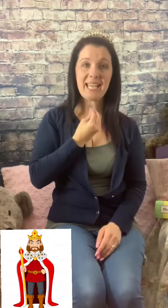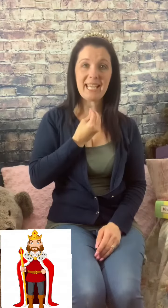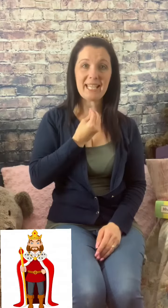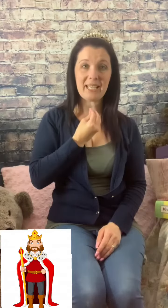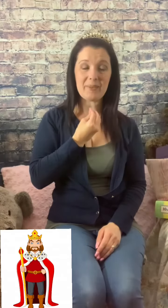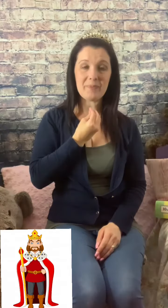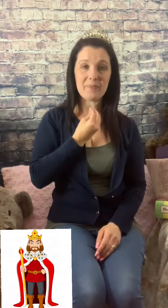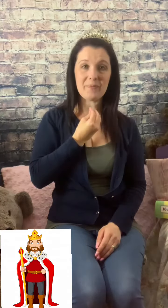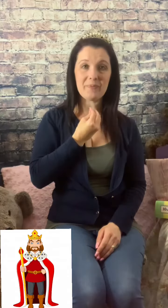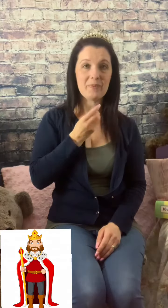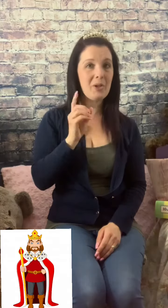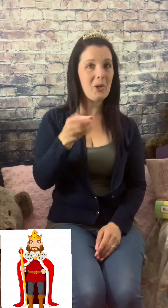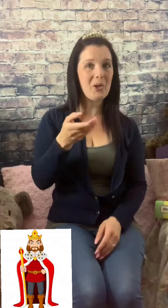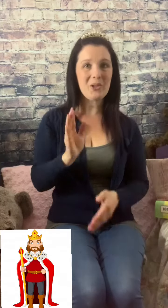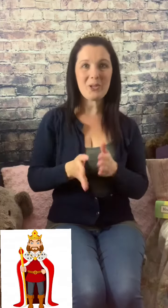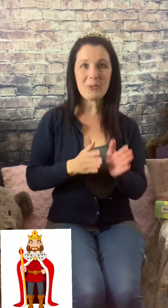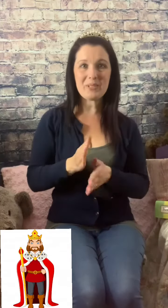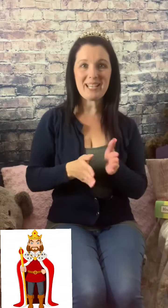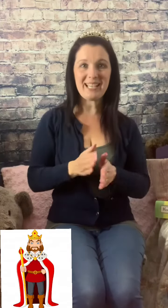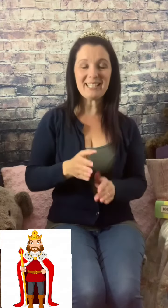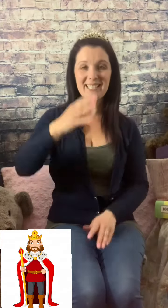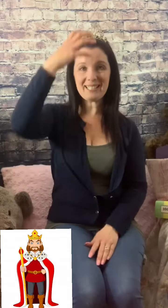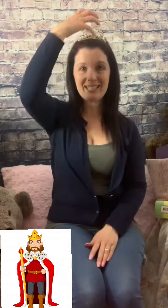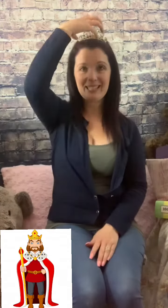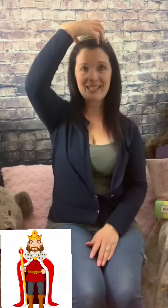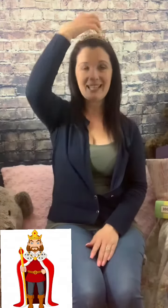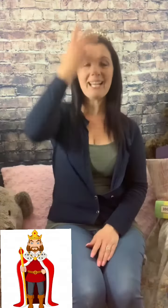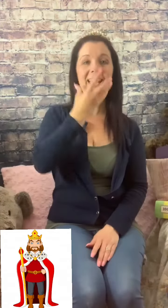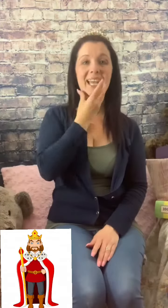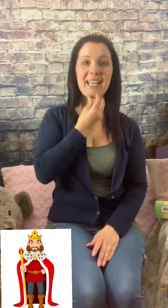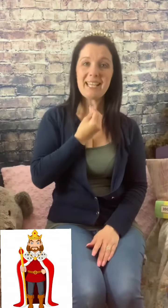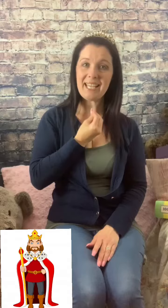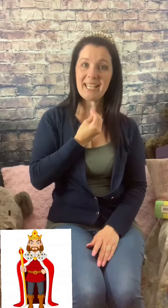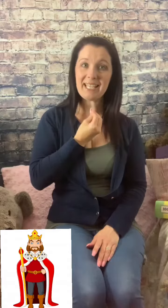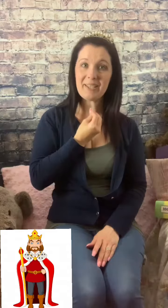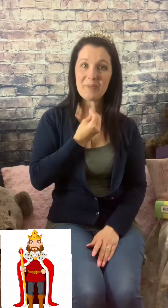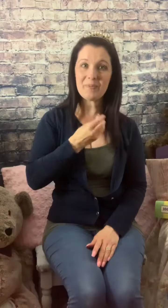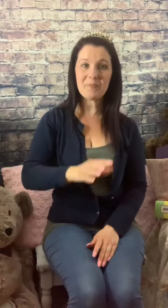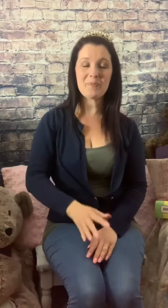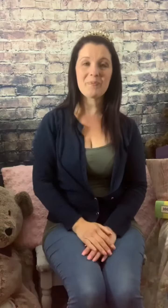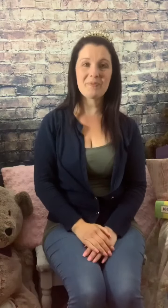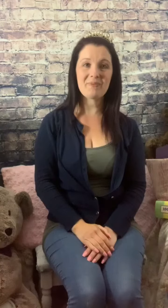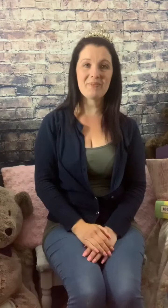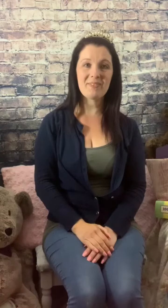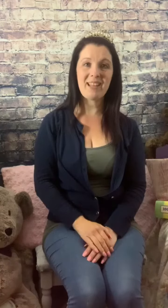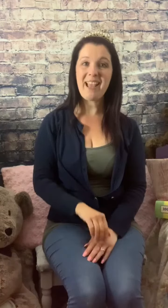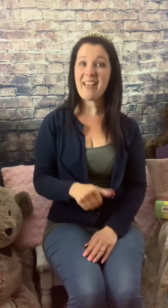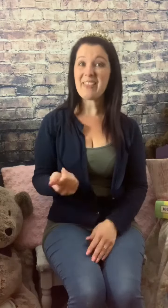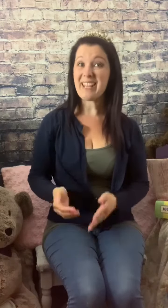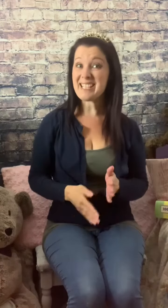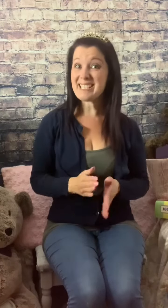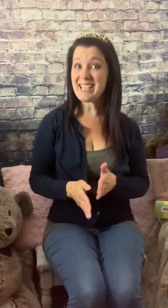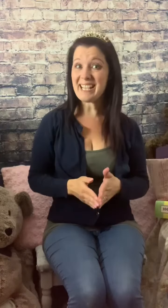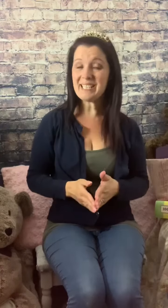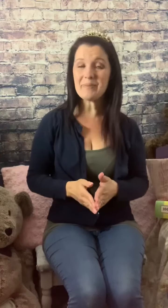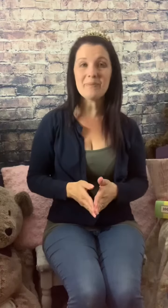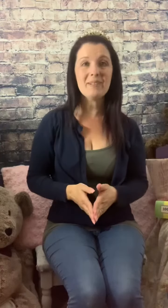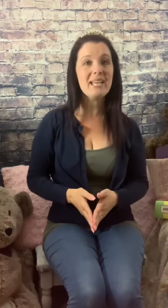King. You sign. King. The next sign,